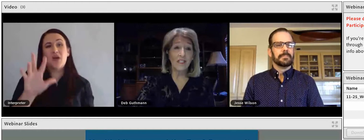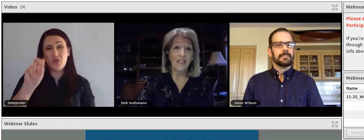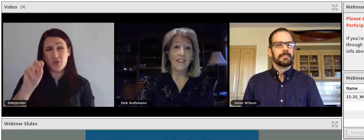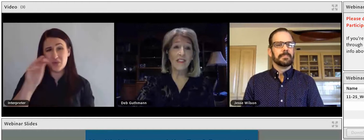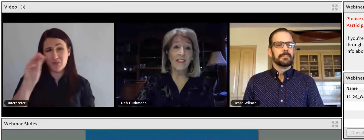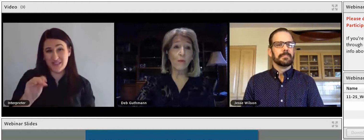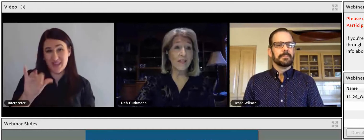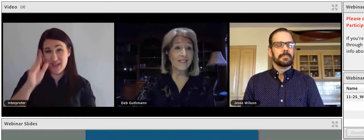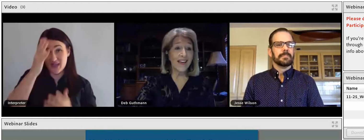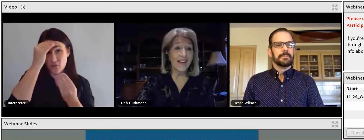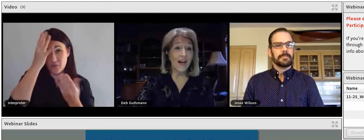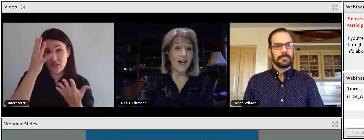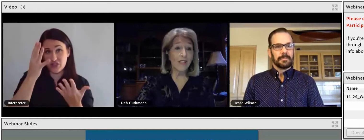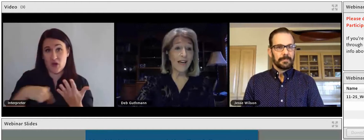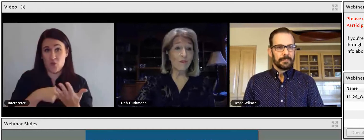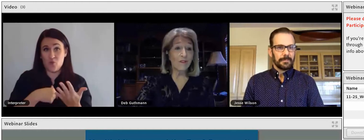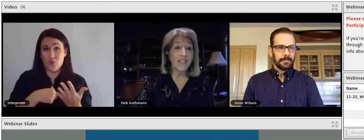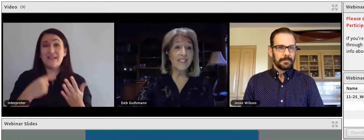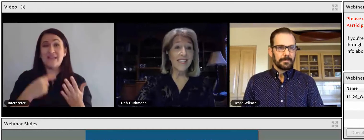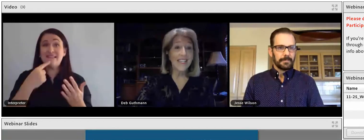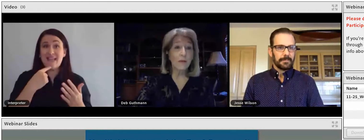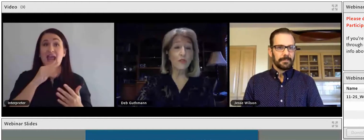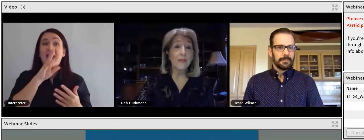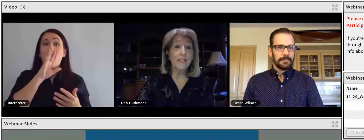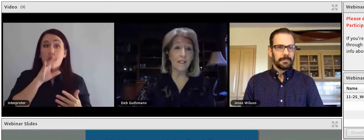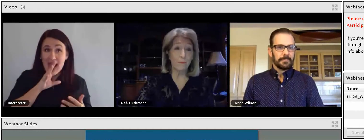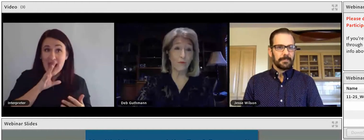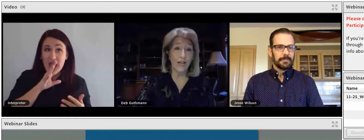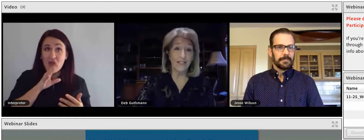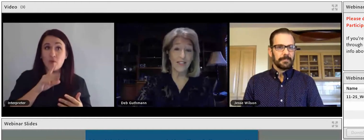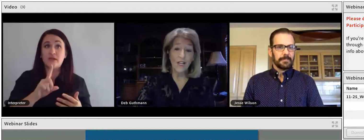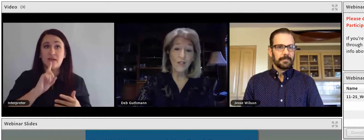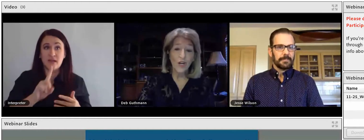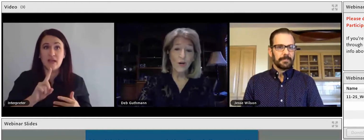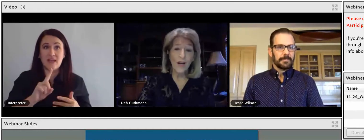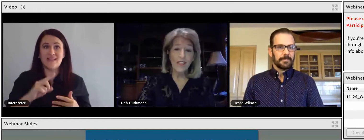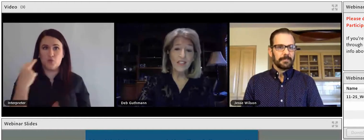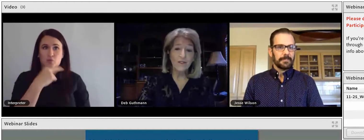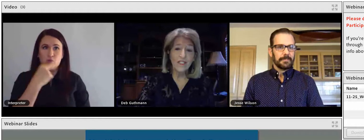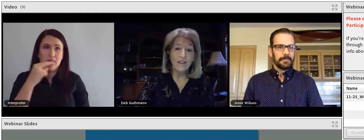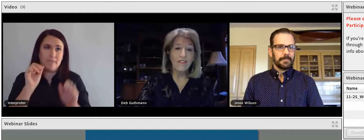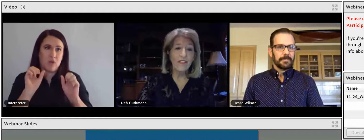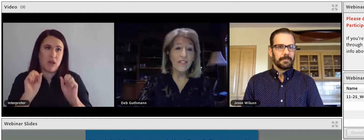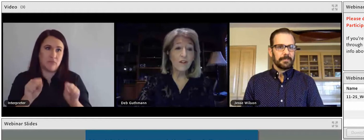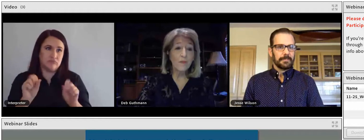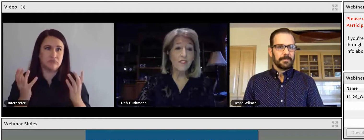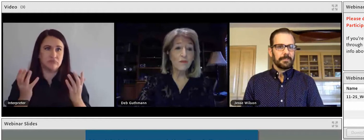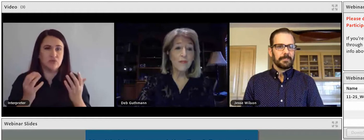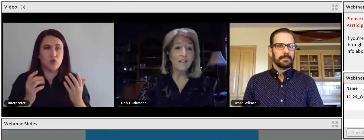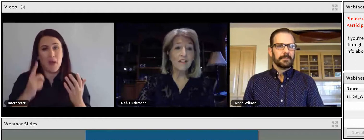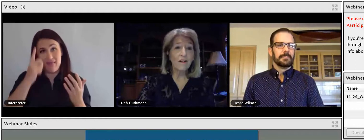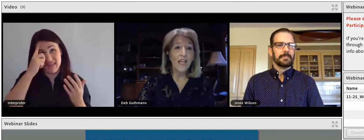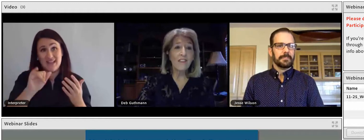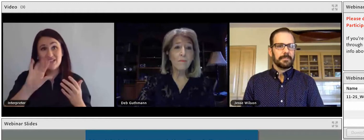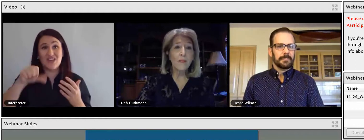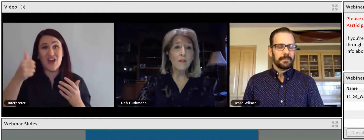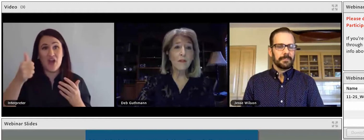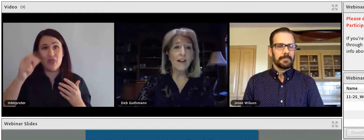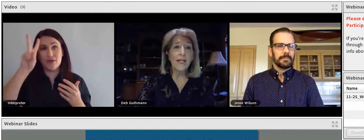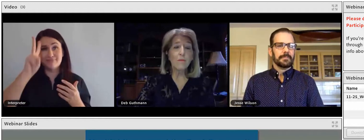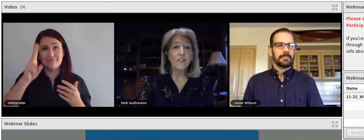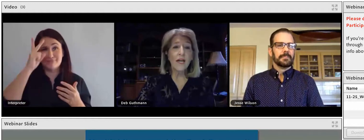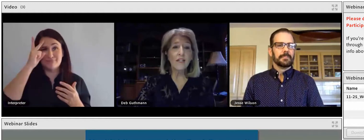information that we say out loud is able to be lip read. So I think there's another misdemeanor